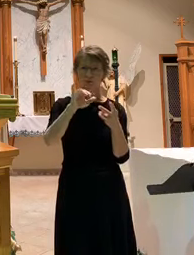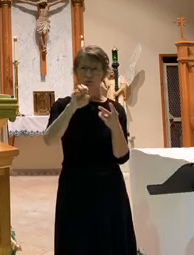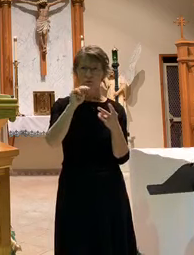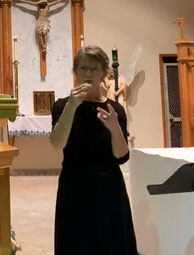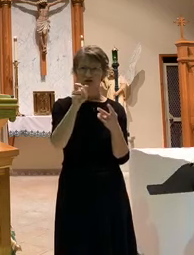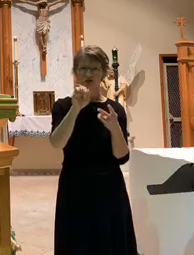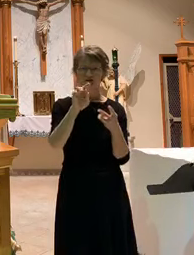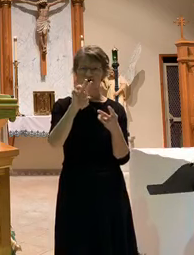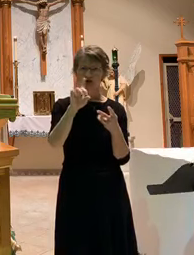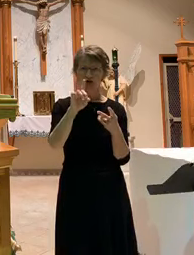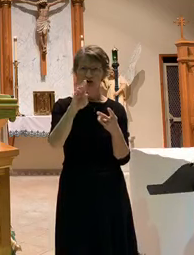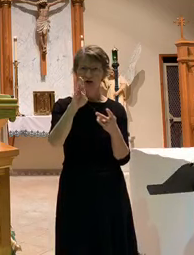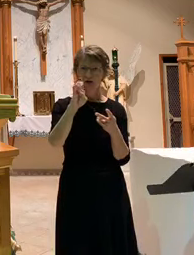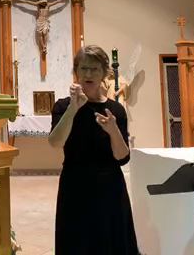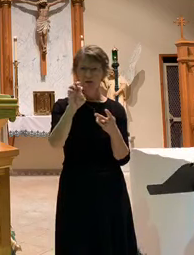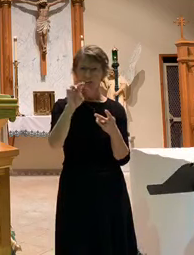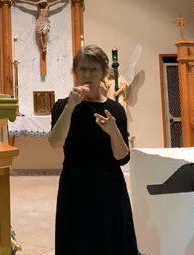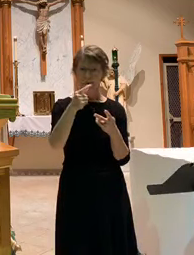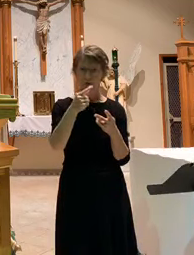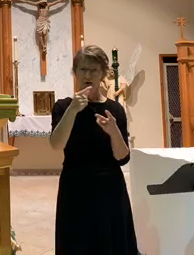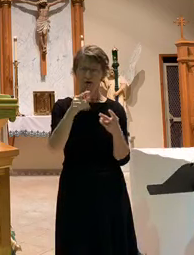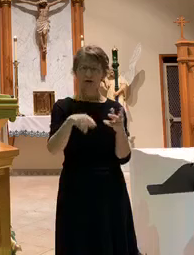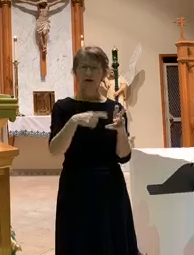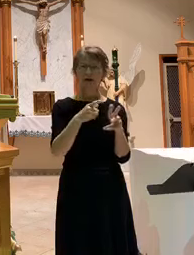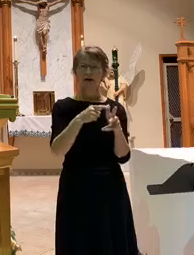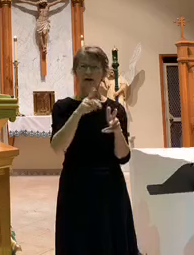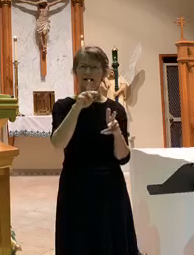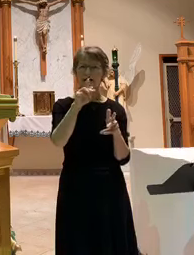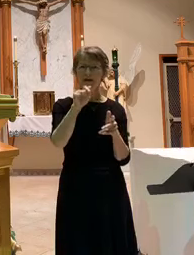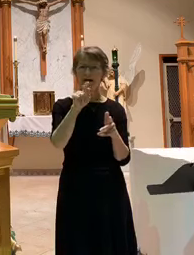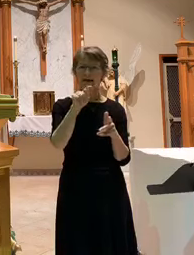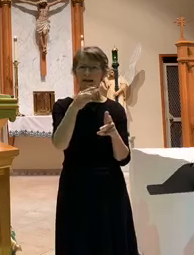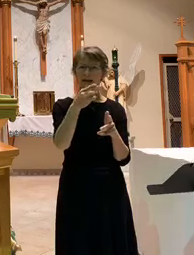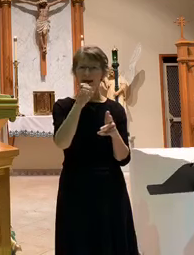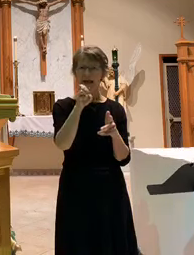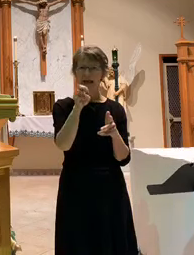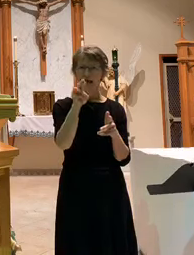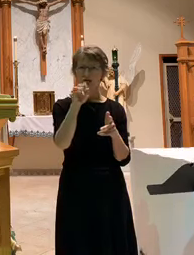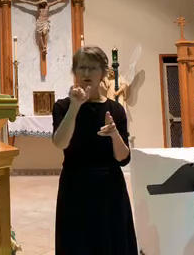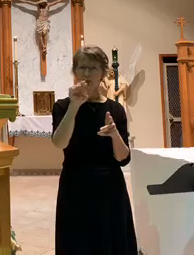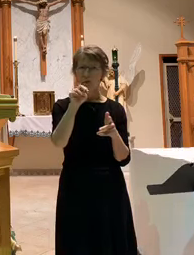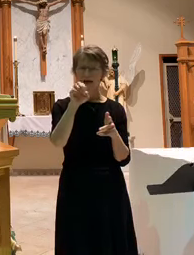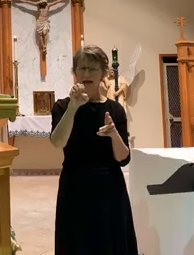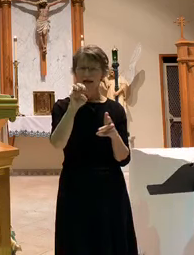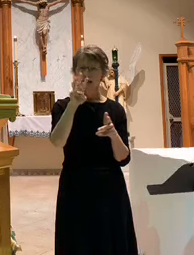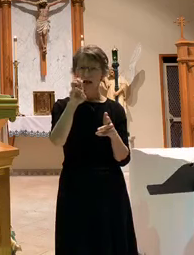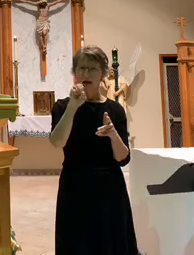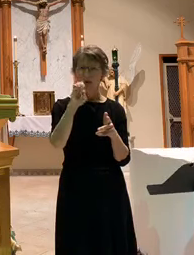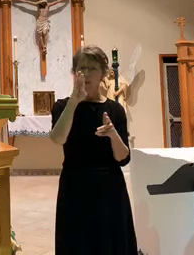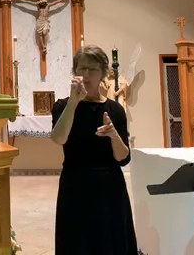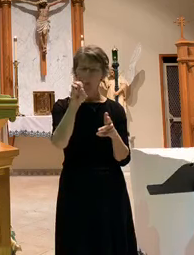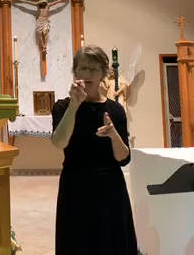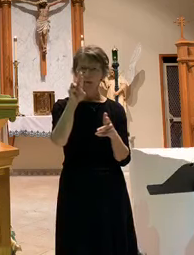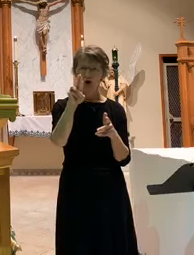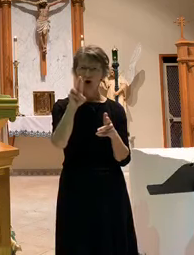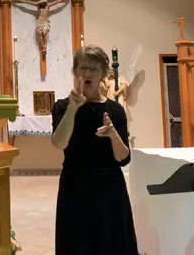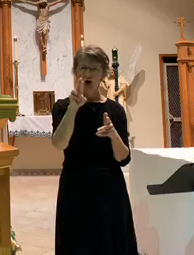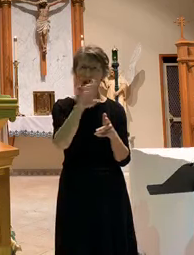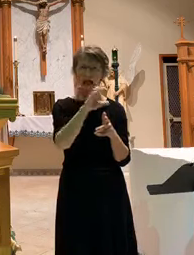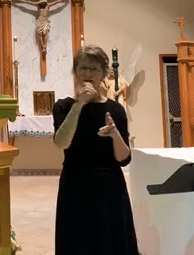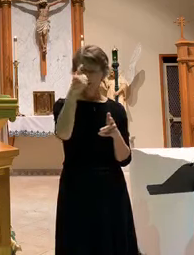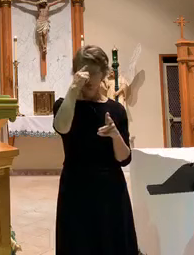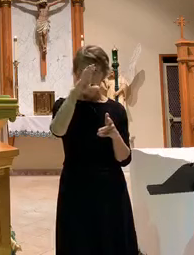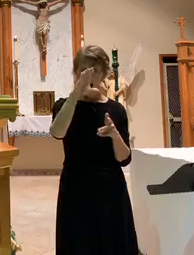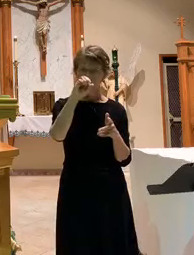Weber, and for the deceased family of Joe and Kathleen Ann Connor, for whom this holy mass is being offered, let